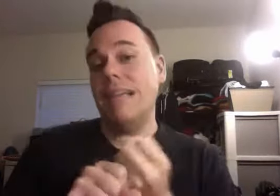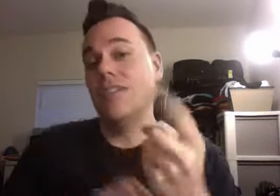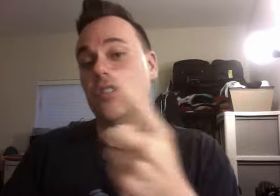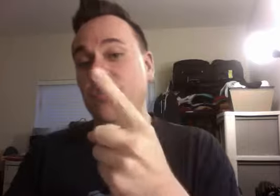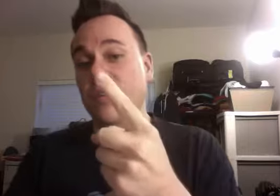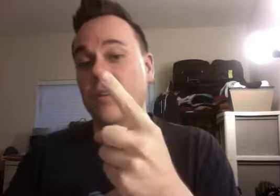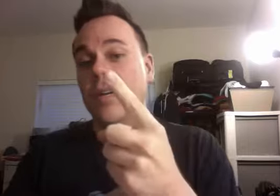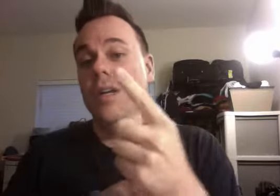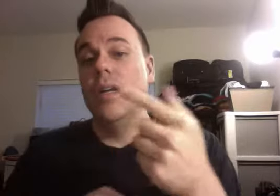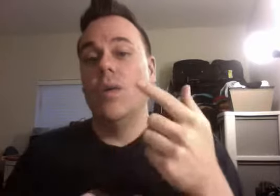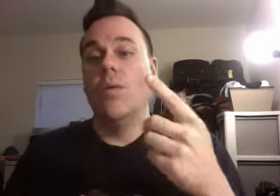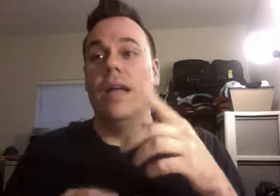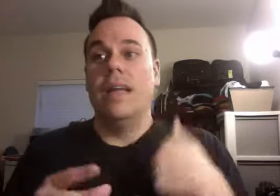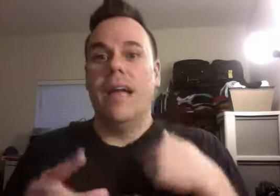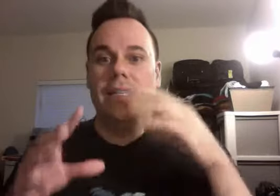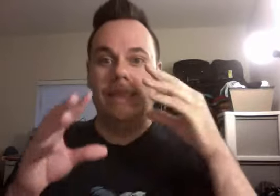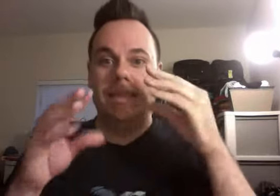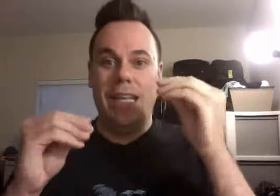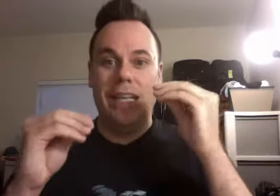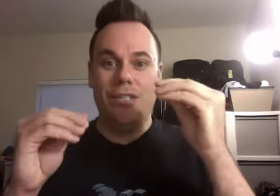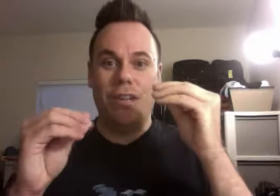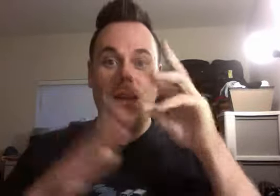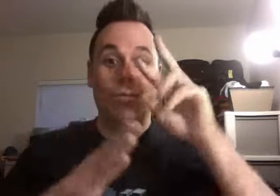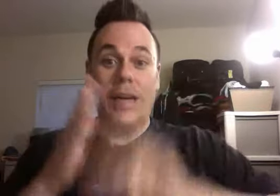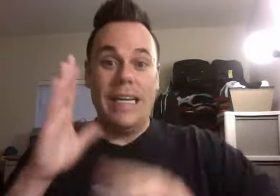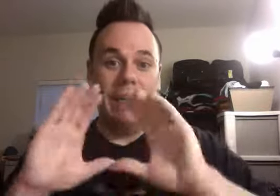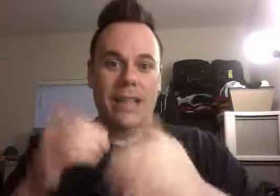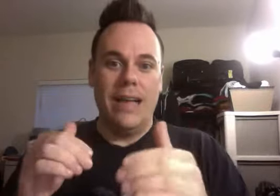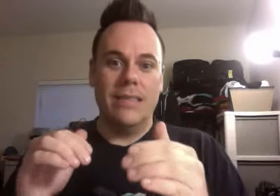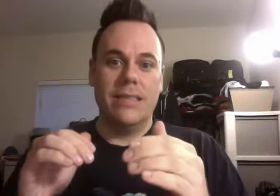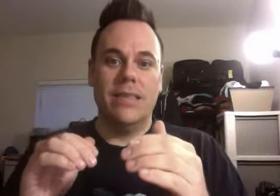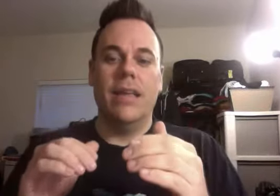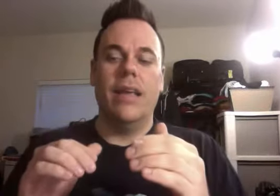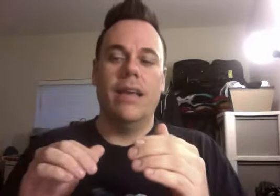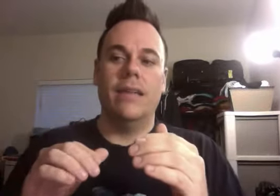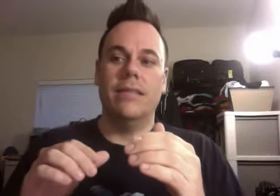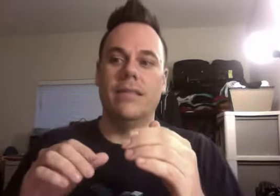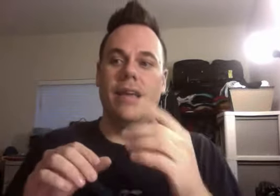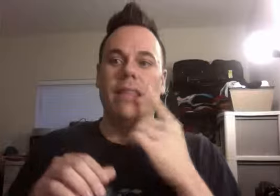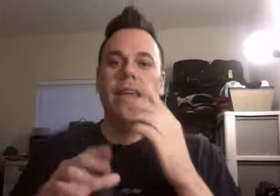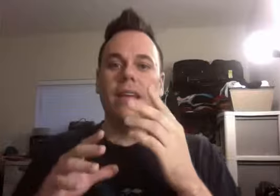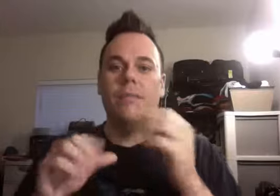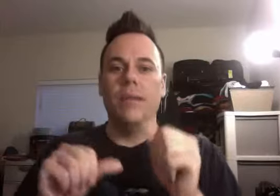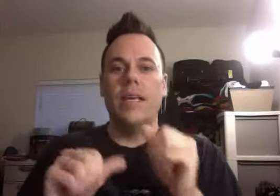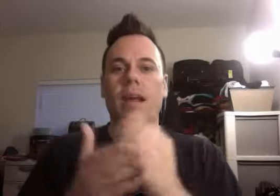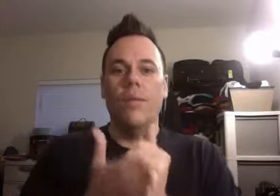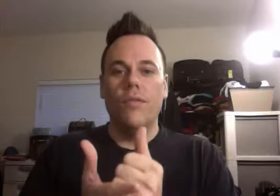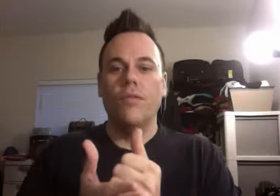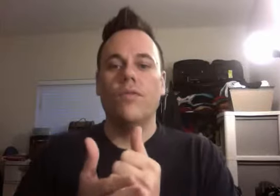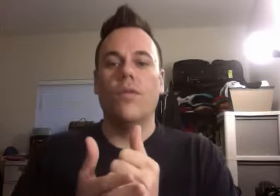next year when I teach a reading class. And I think it can be helpful